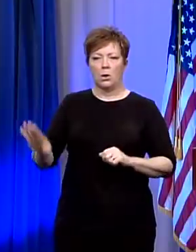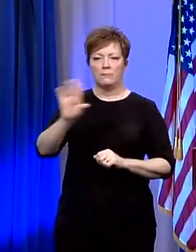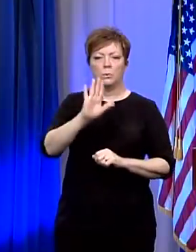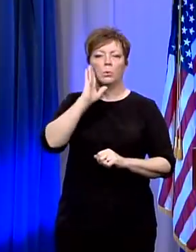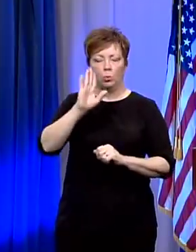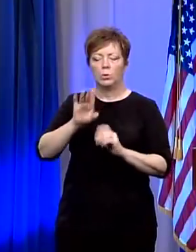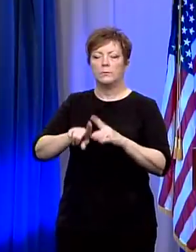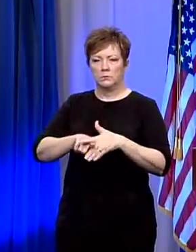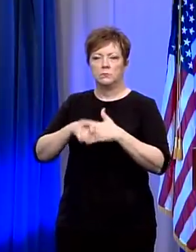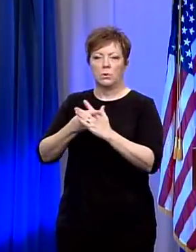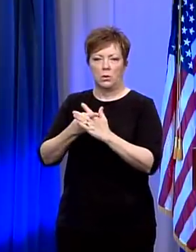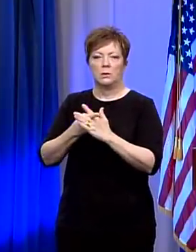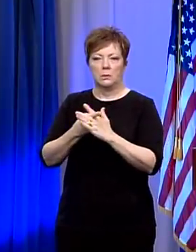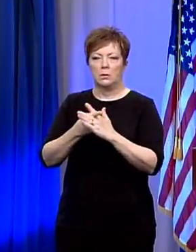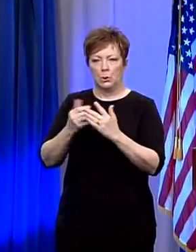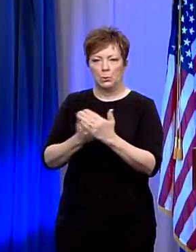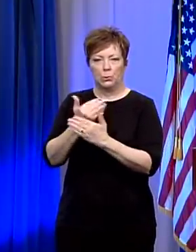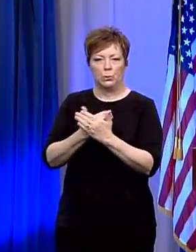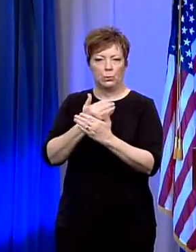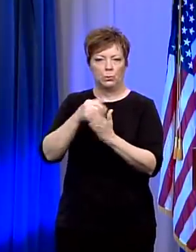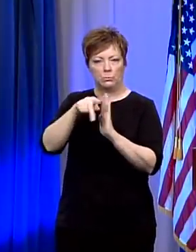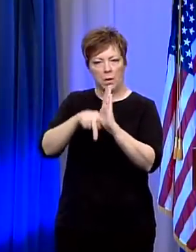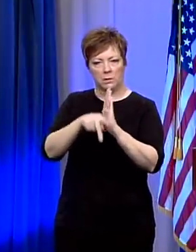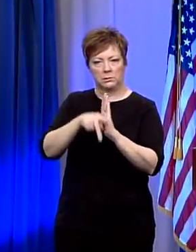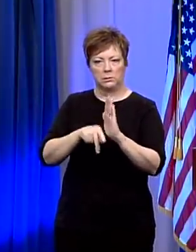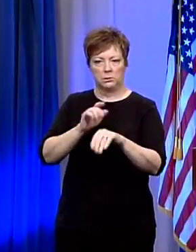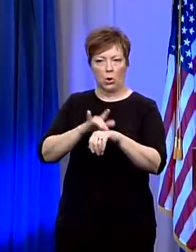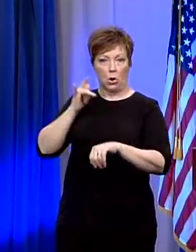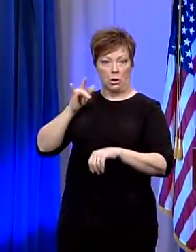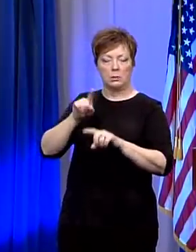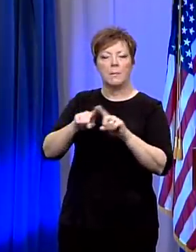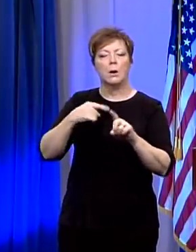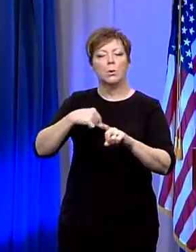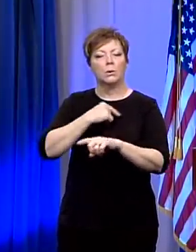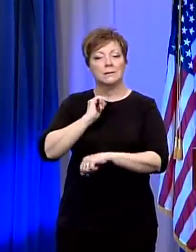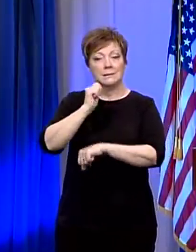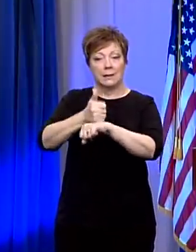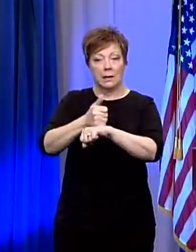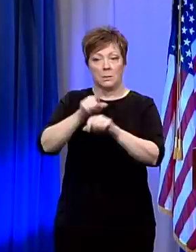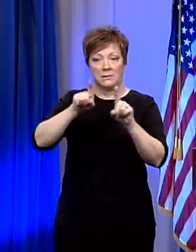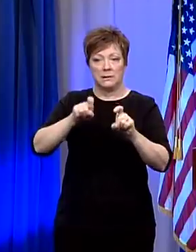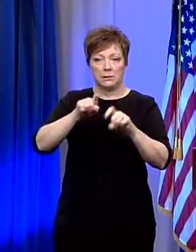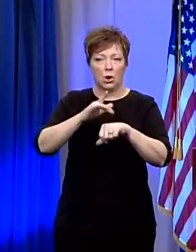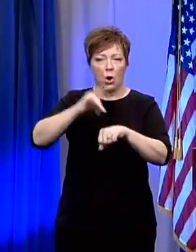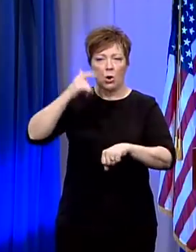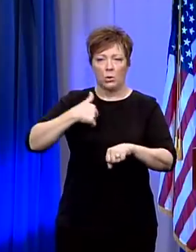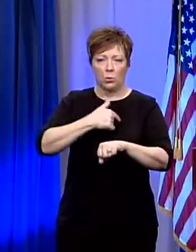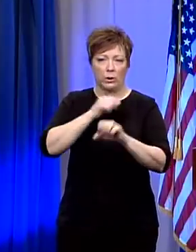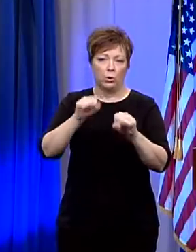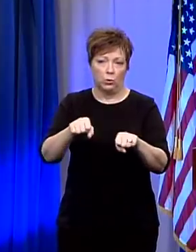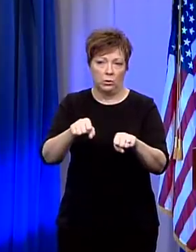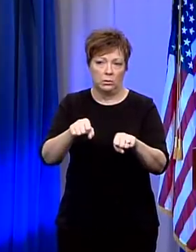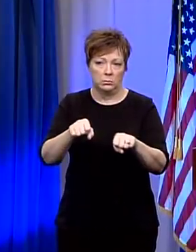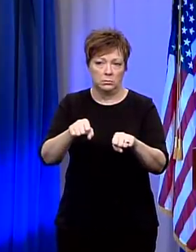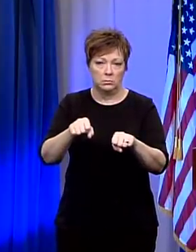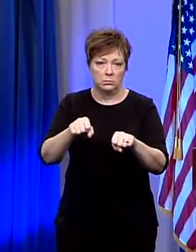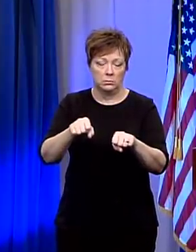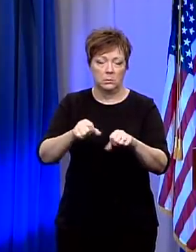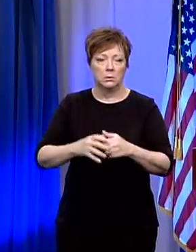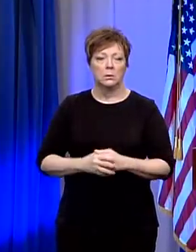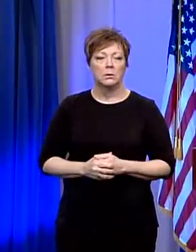tried to implement that earlier if we could have done that. We, in fact, set up our testing at the earliest possible moment that we had the ability to do